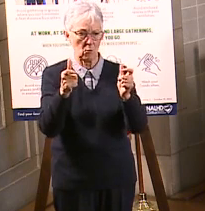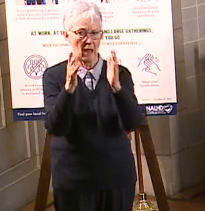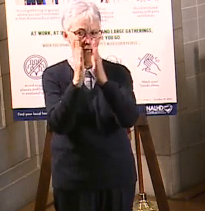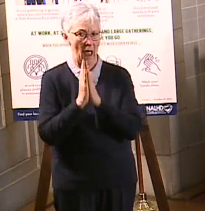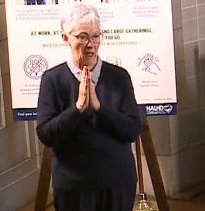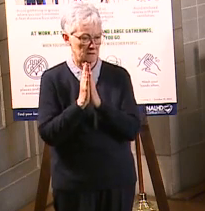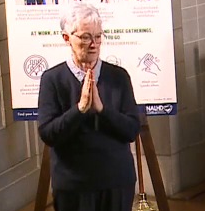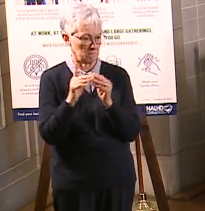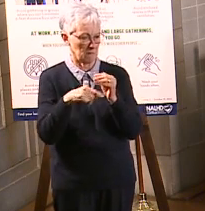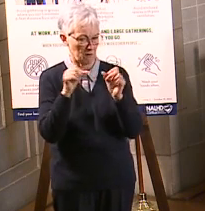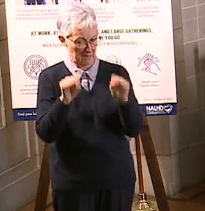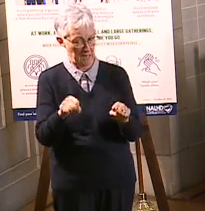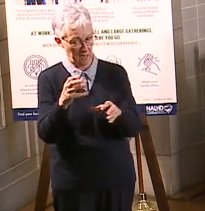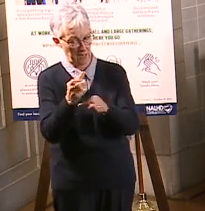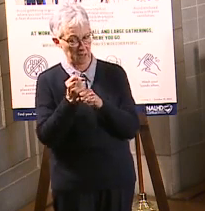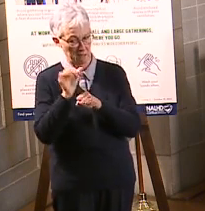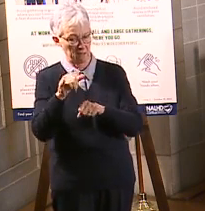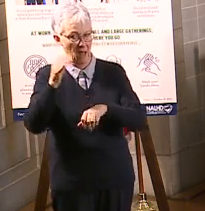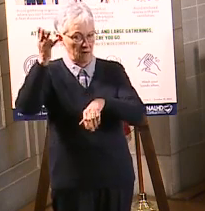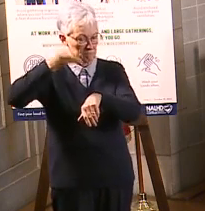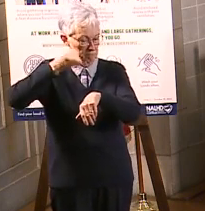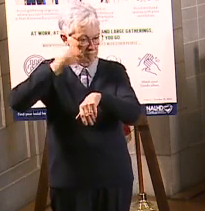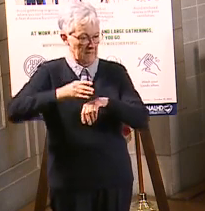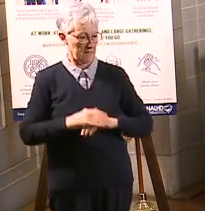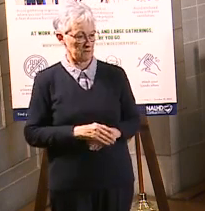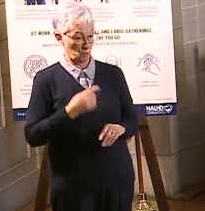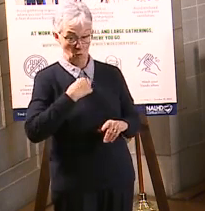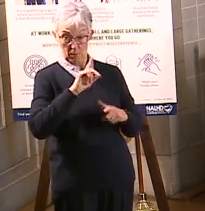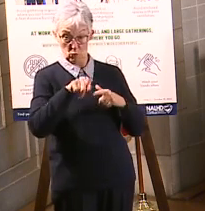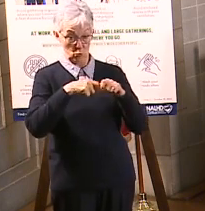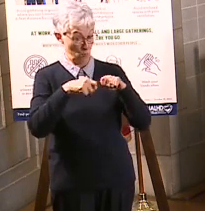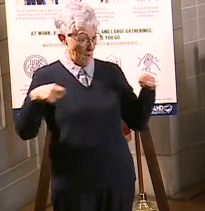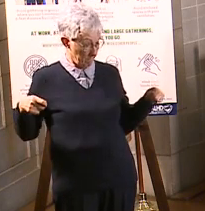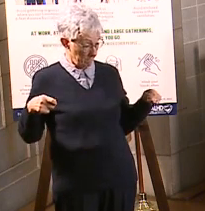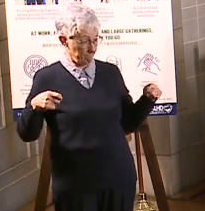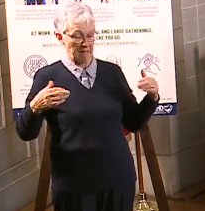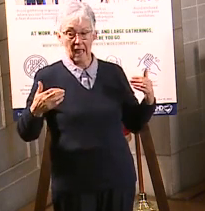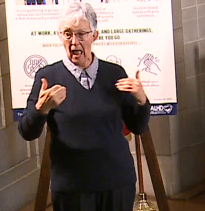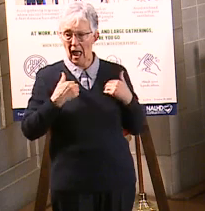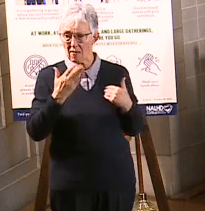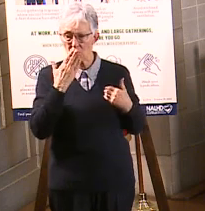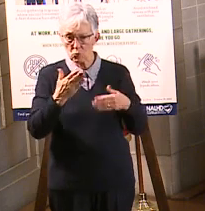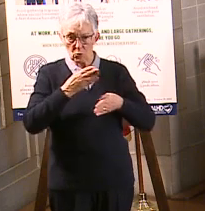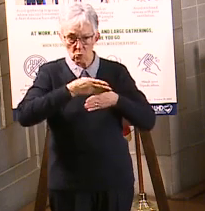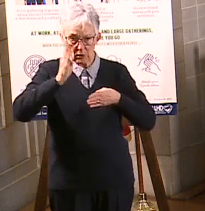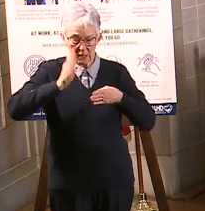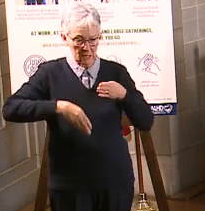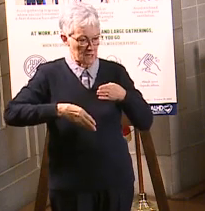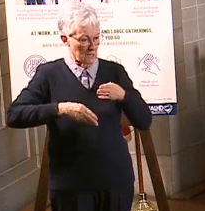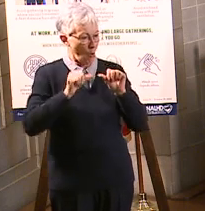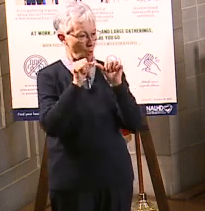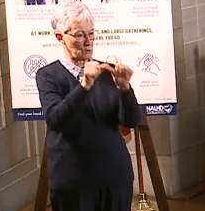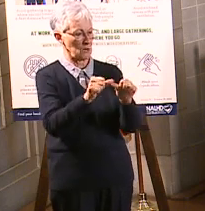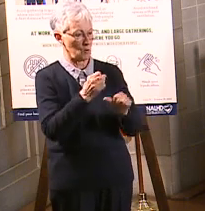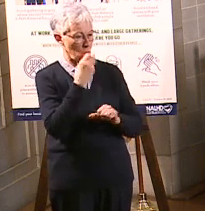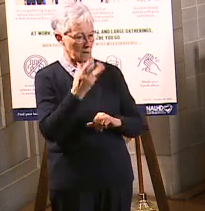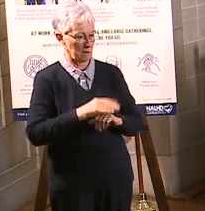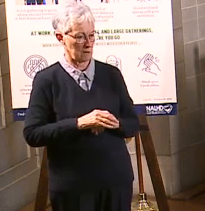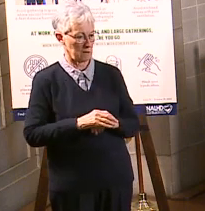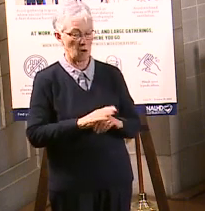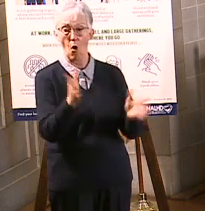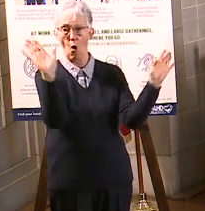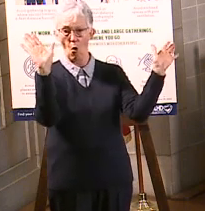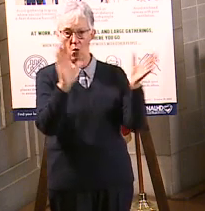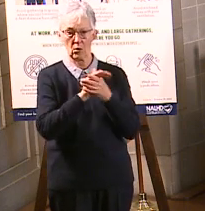thank you to everybody. I appreciate it all. And everybody have a great weekend. Stay warm. Oh, I'm sorry. I should congratulate Omaha on getting